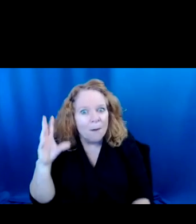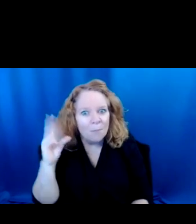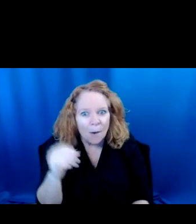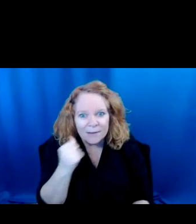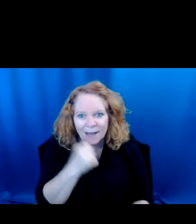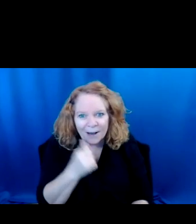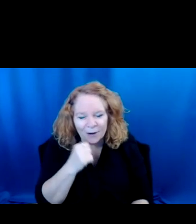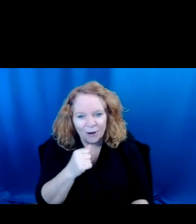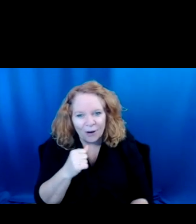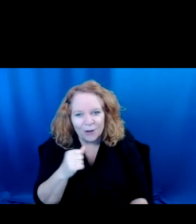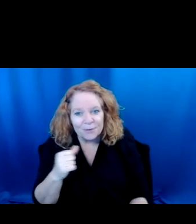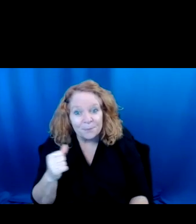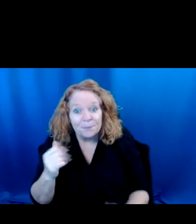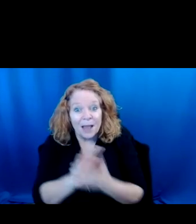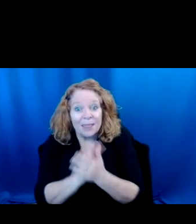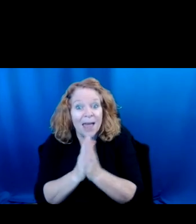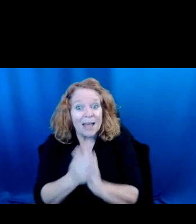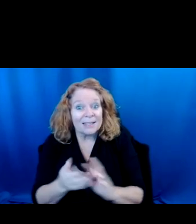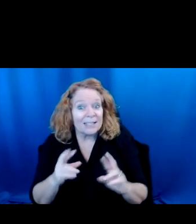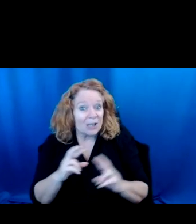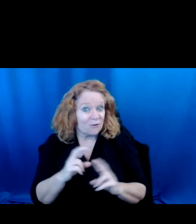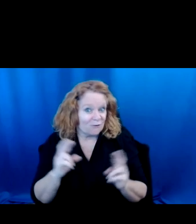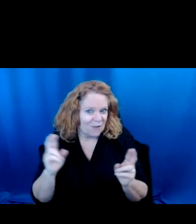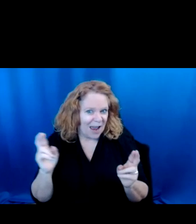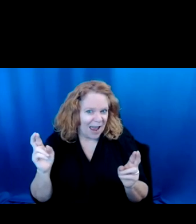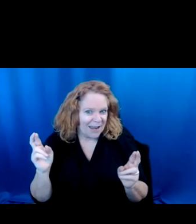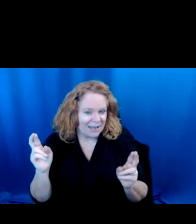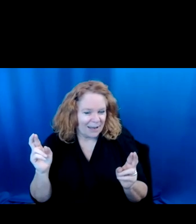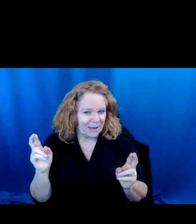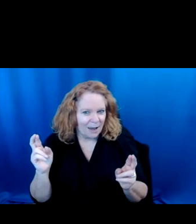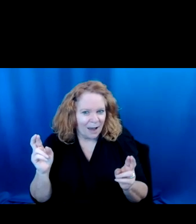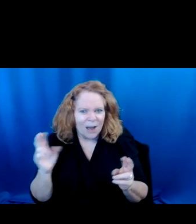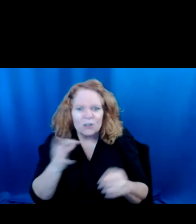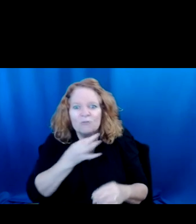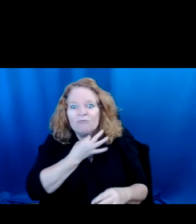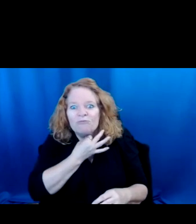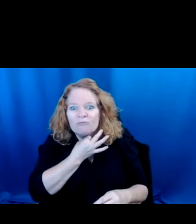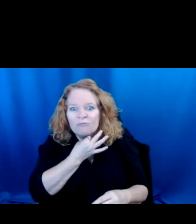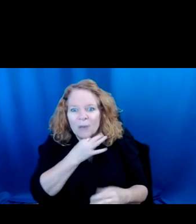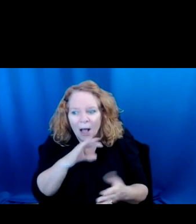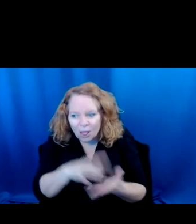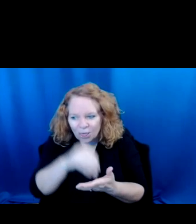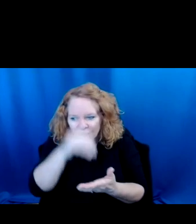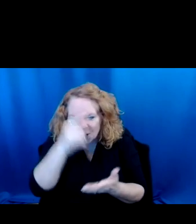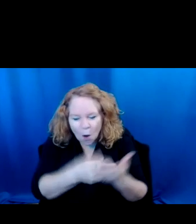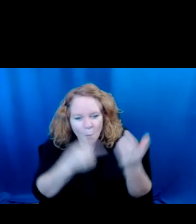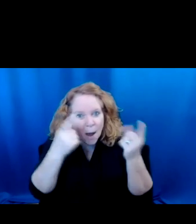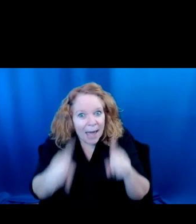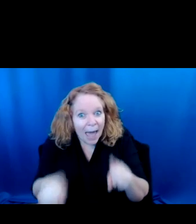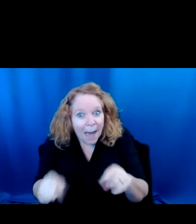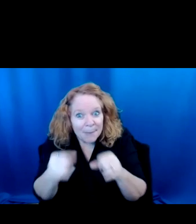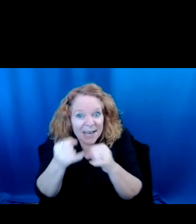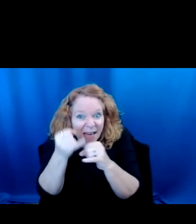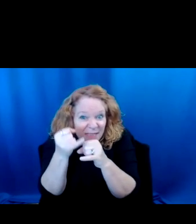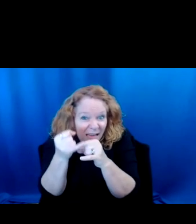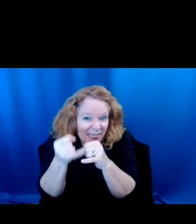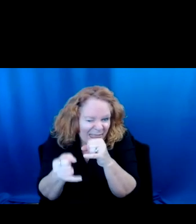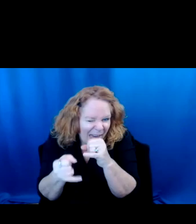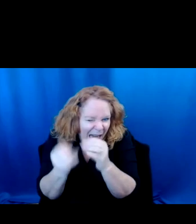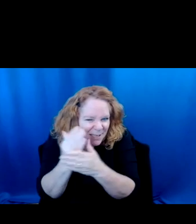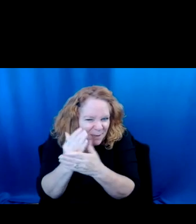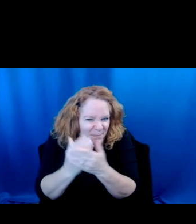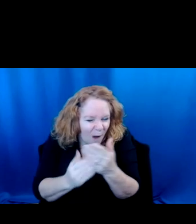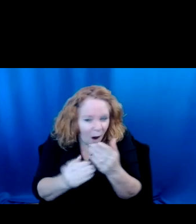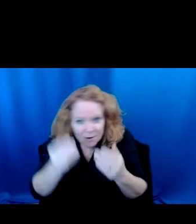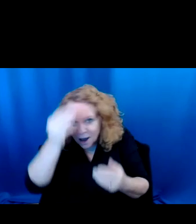girls, let's get ready to find out what happens in the last part of